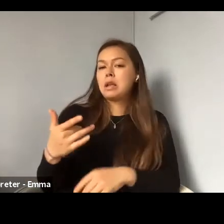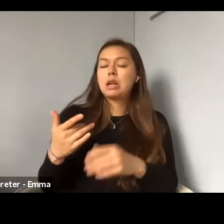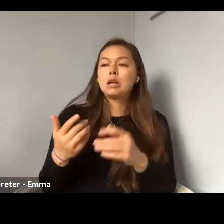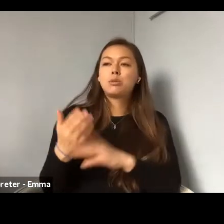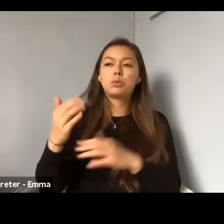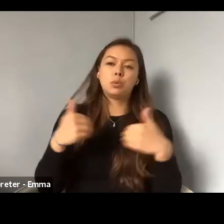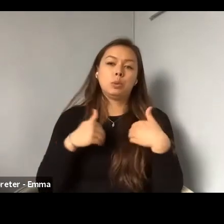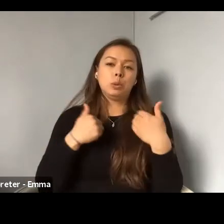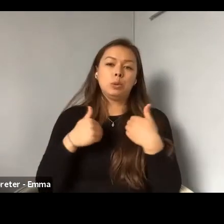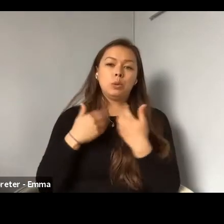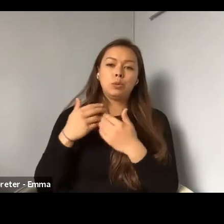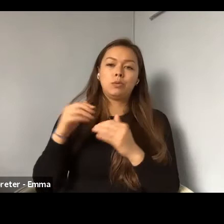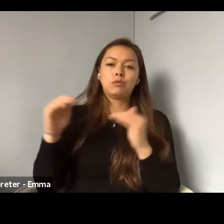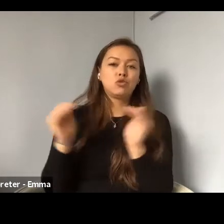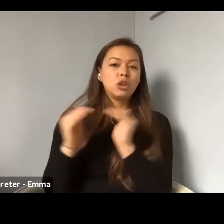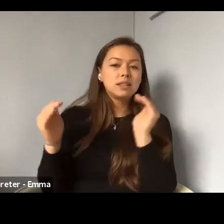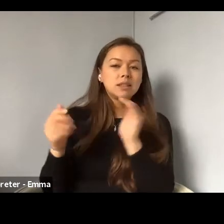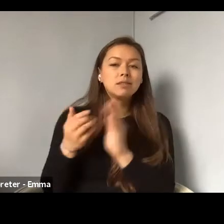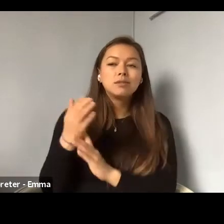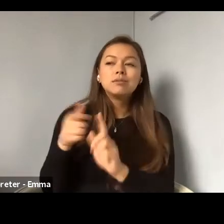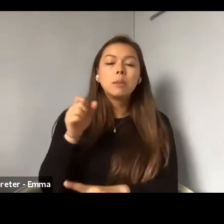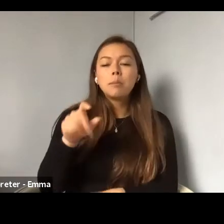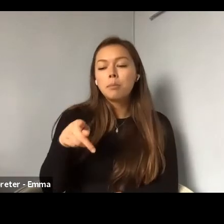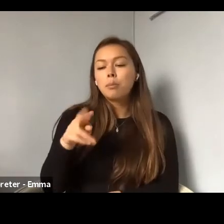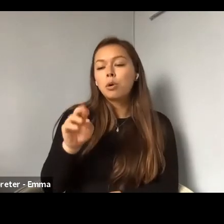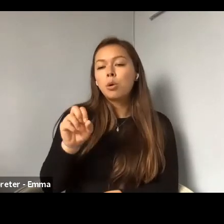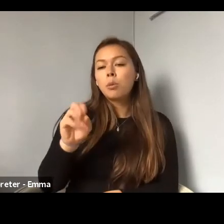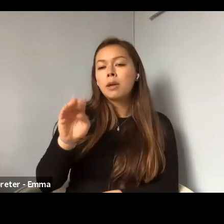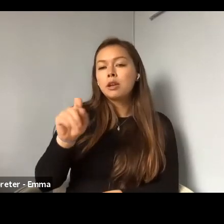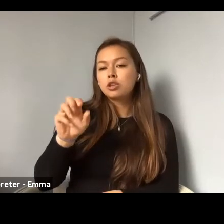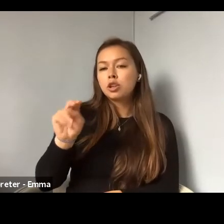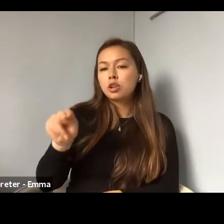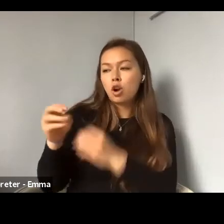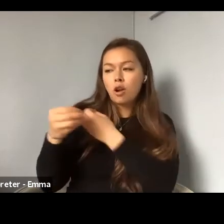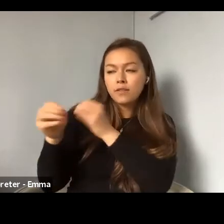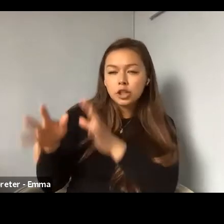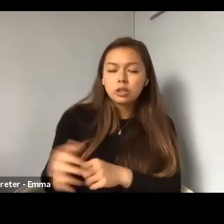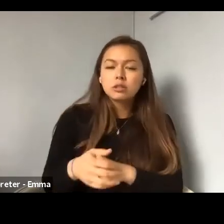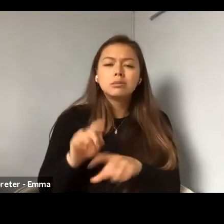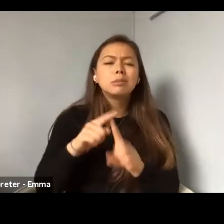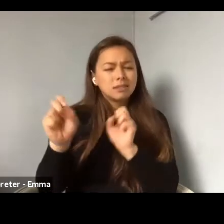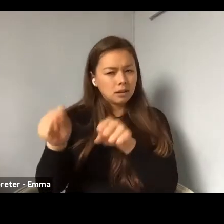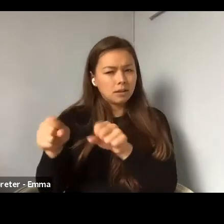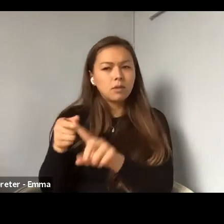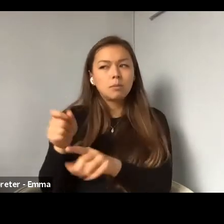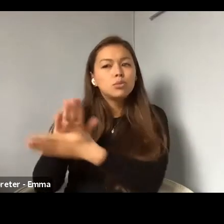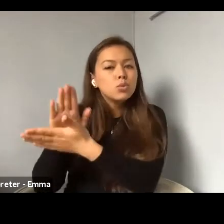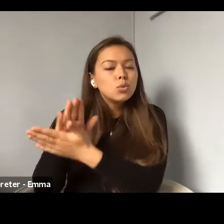officers, but they can also come from school social workers, CAS, etc.